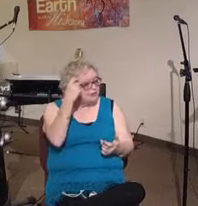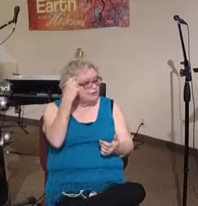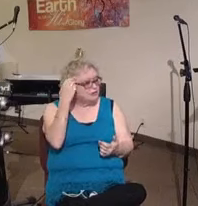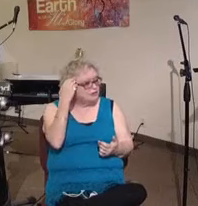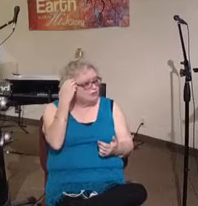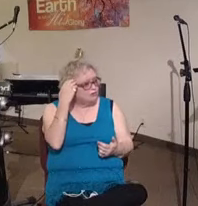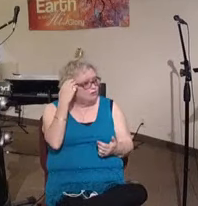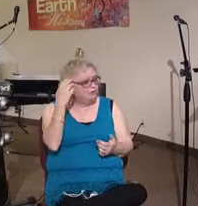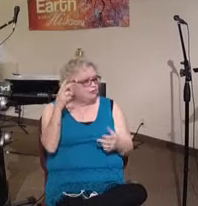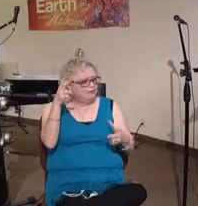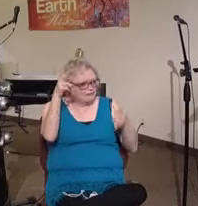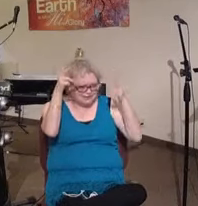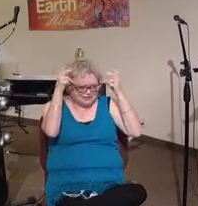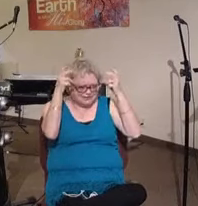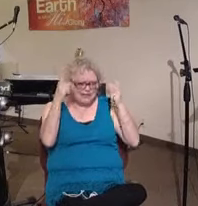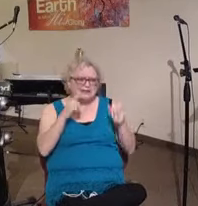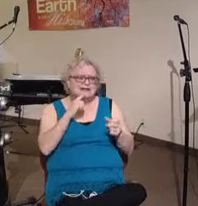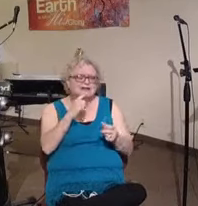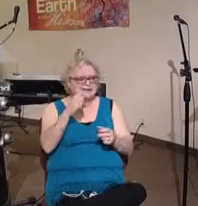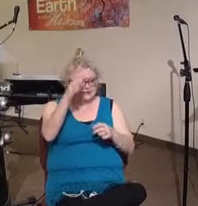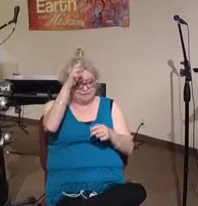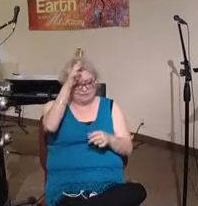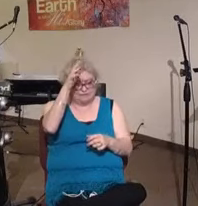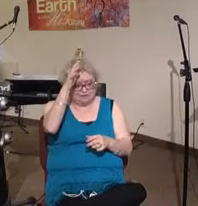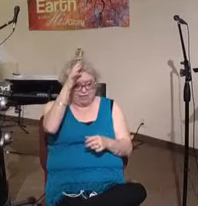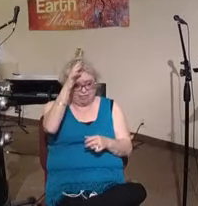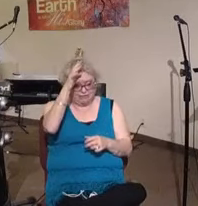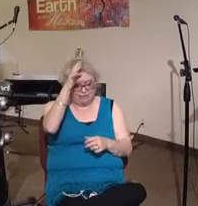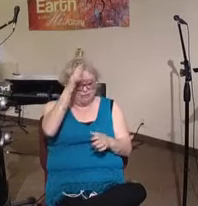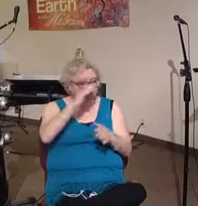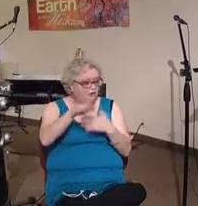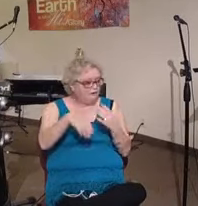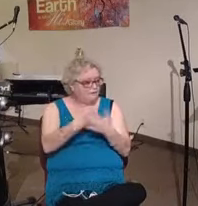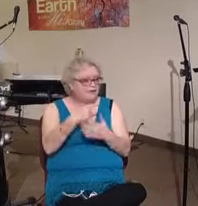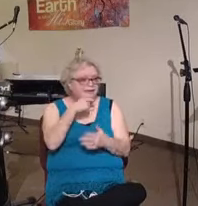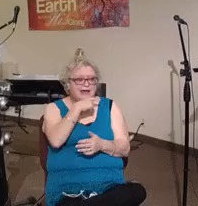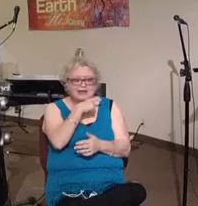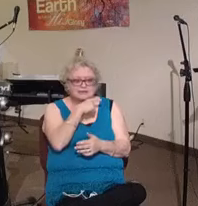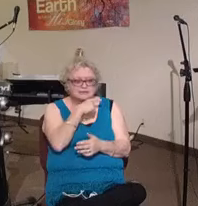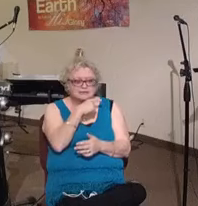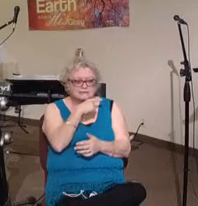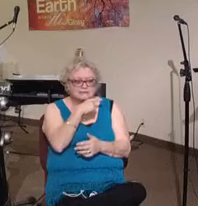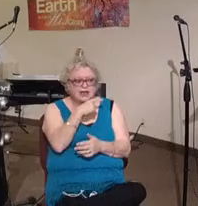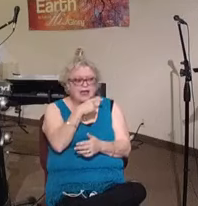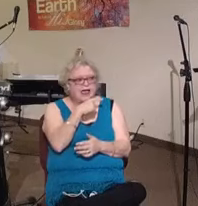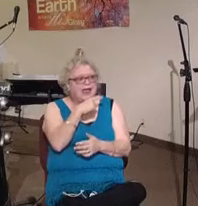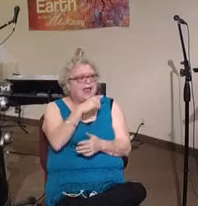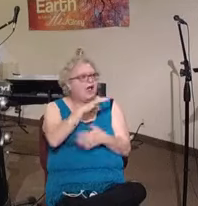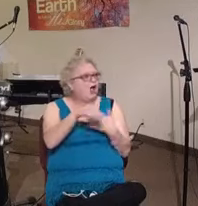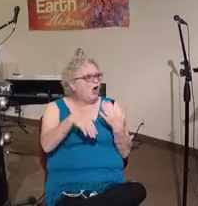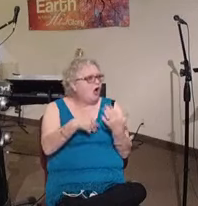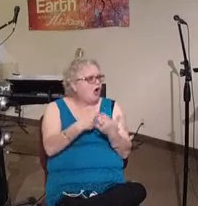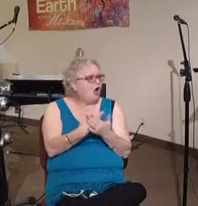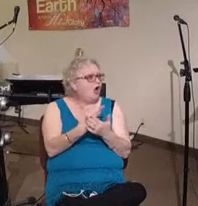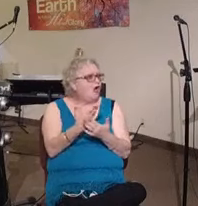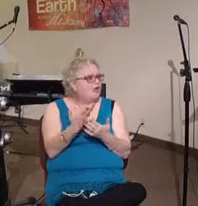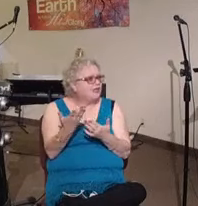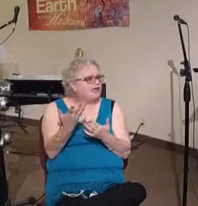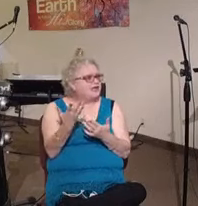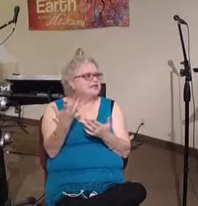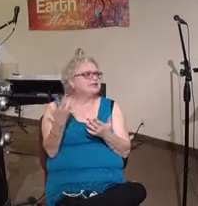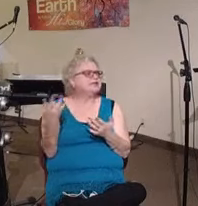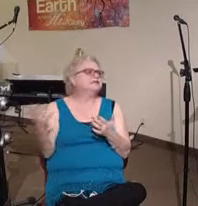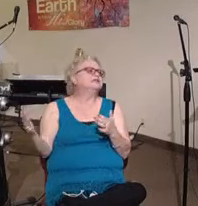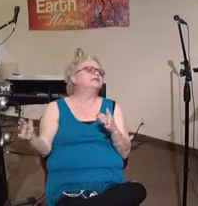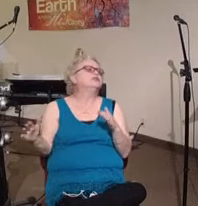know, that the devil, Satan, is the father of all lies. Out of all these